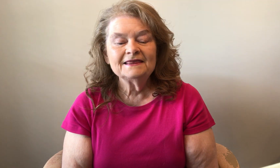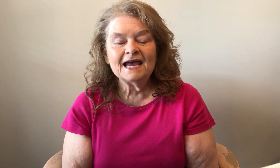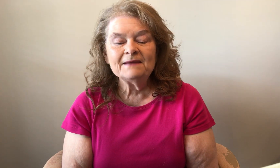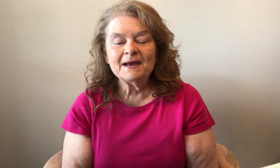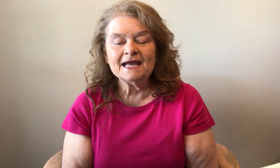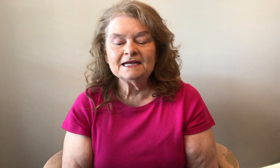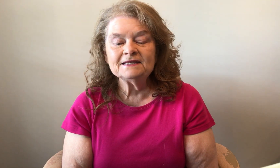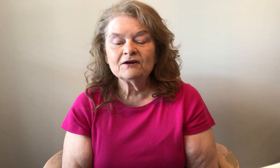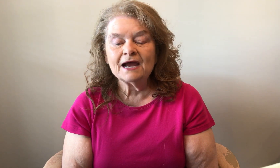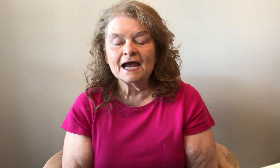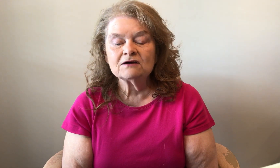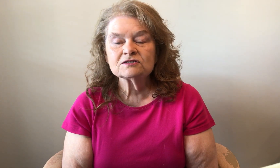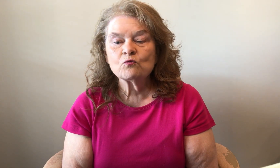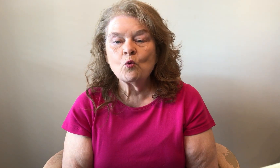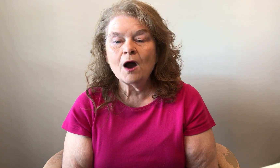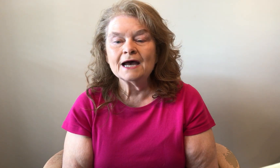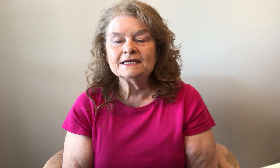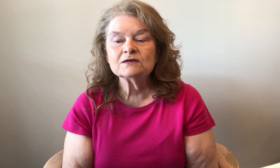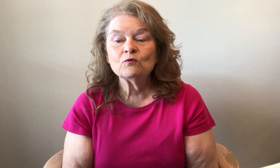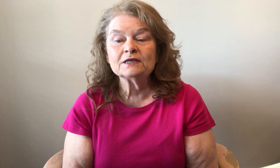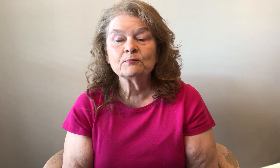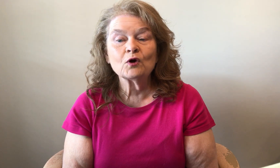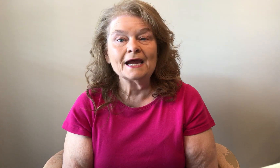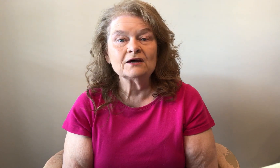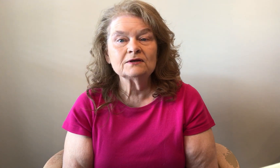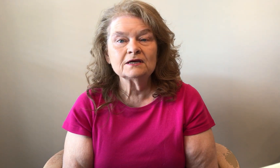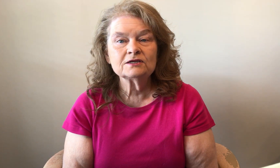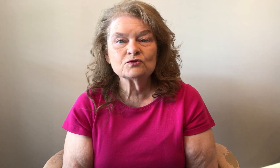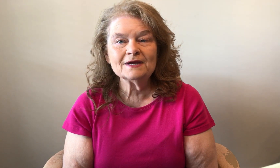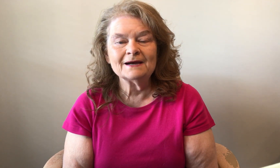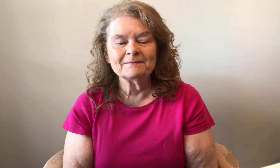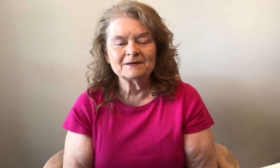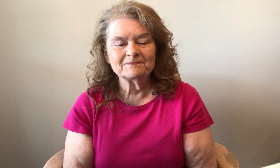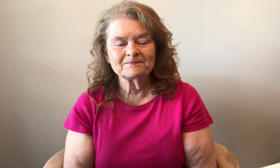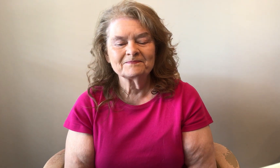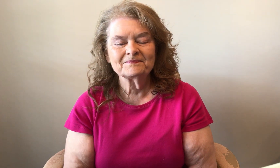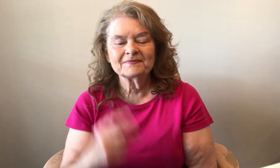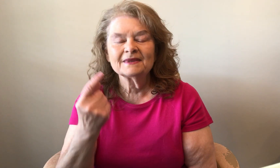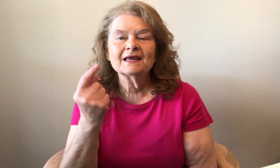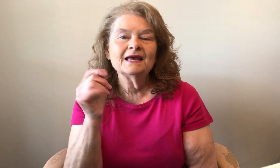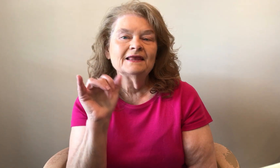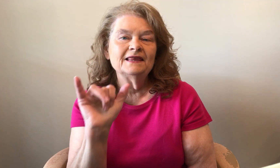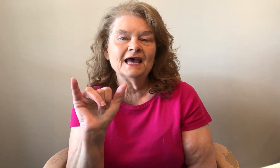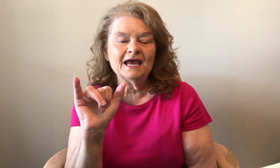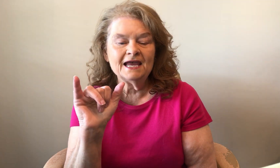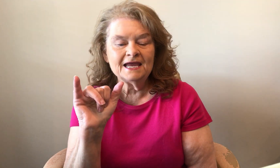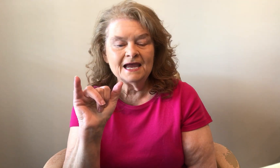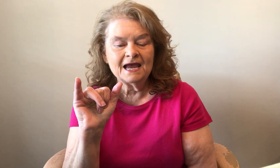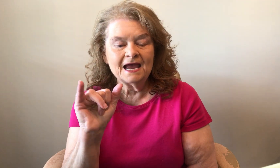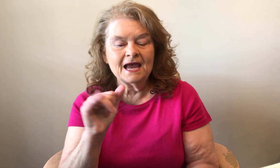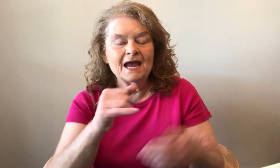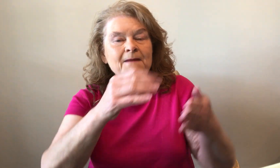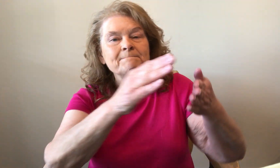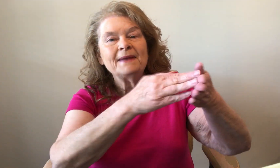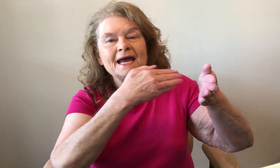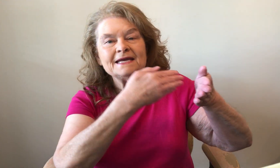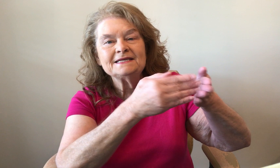They painted their house white with brown trim. They